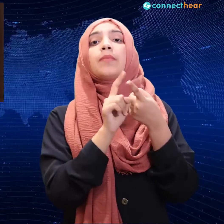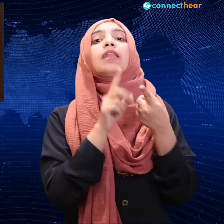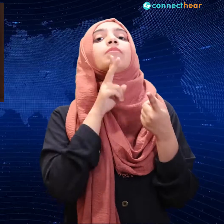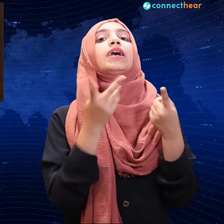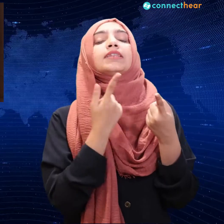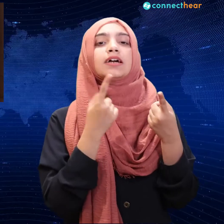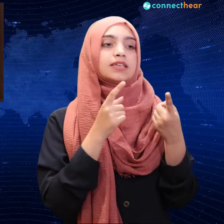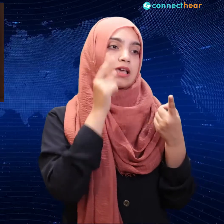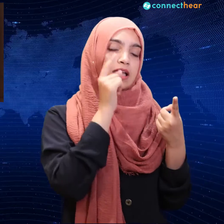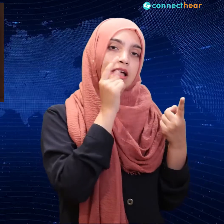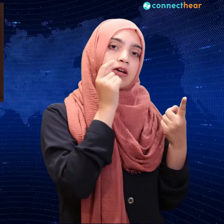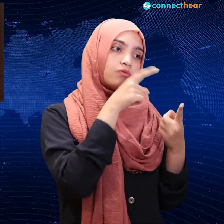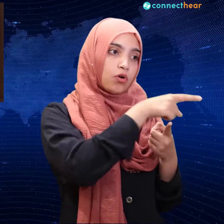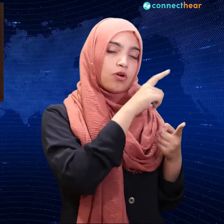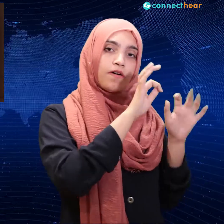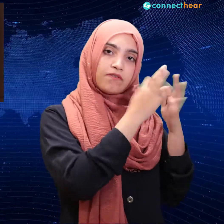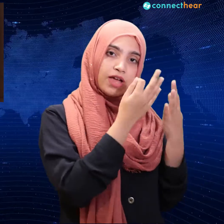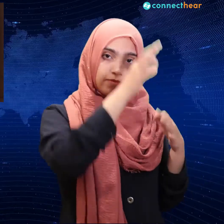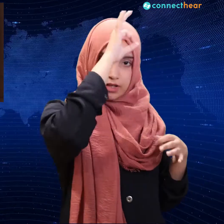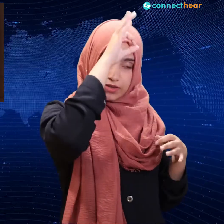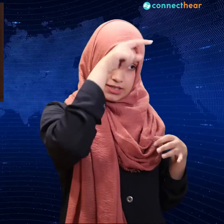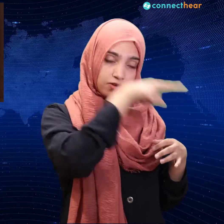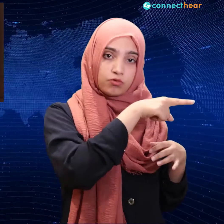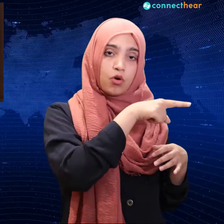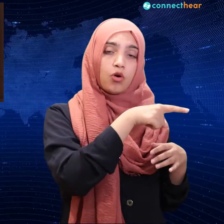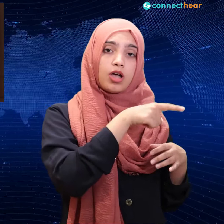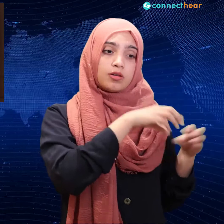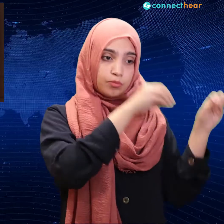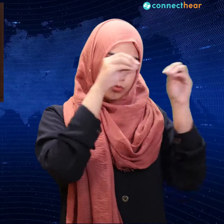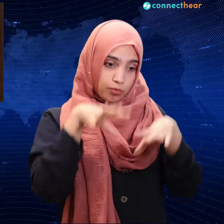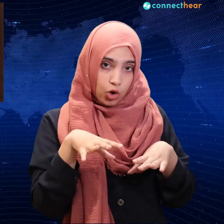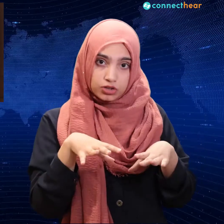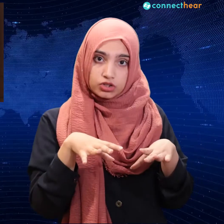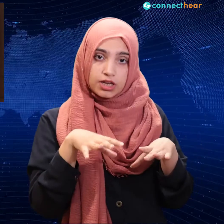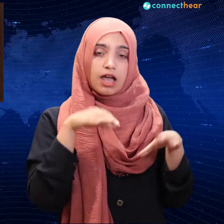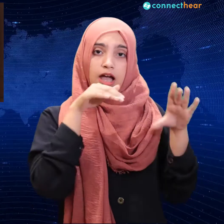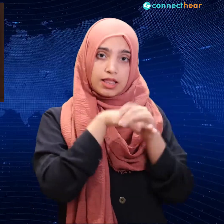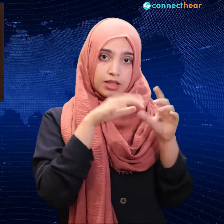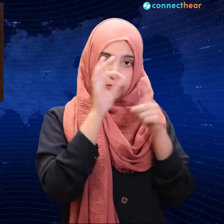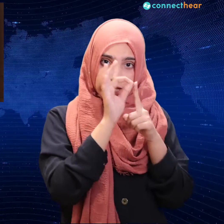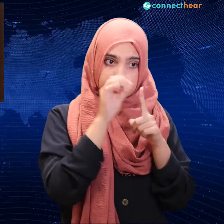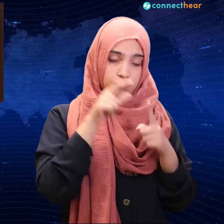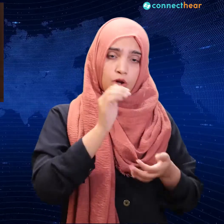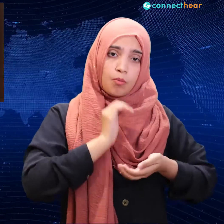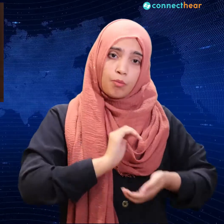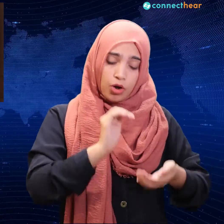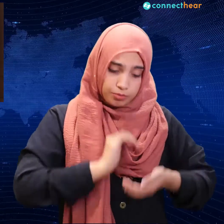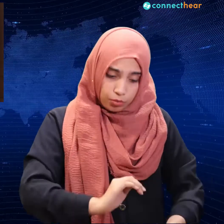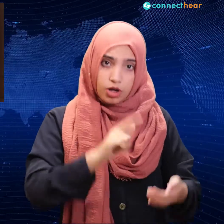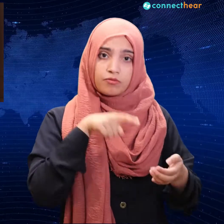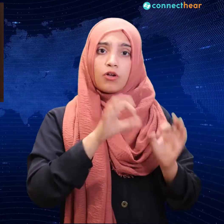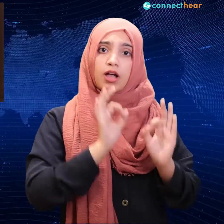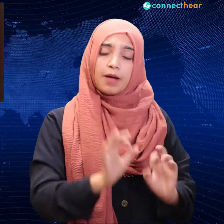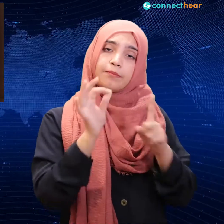the Haqqanis family they were born in a Pakistan refugee camp. So, what they were asking us